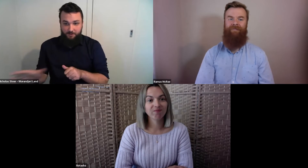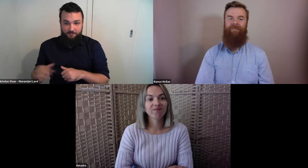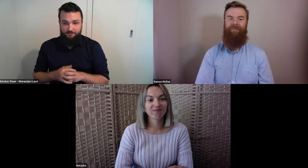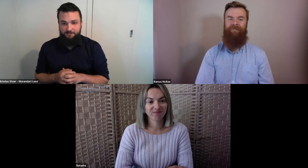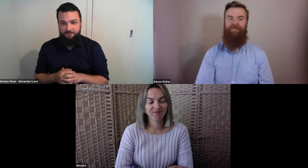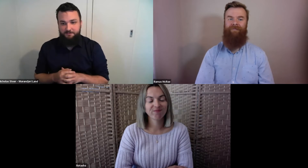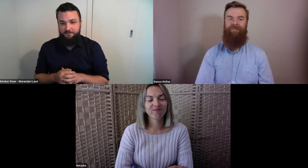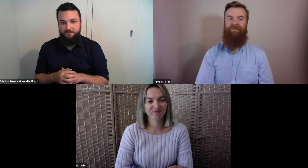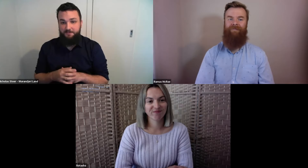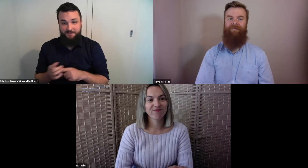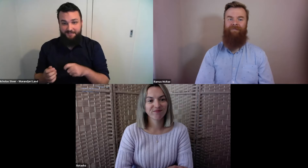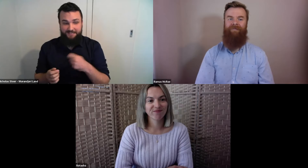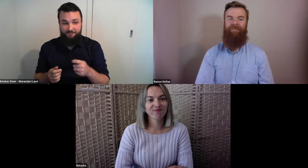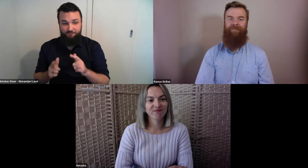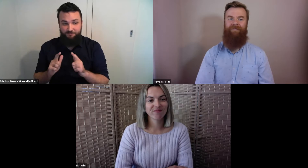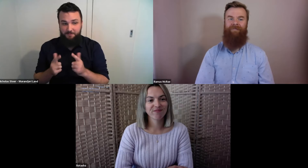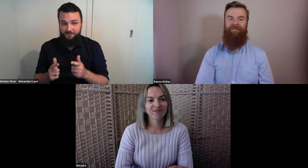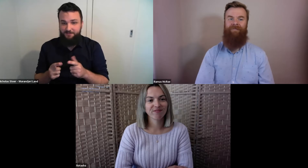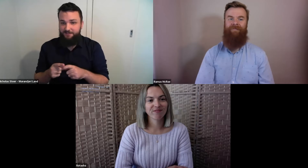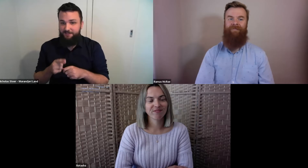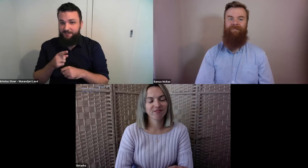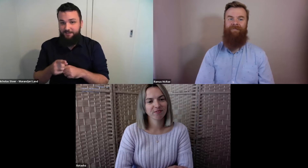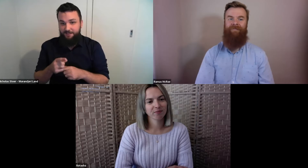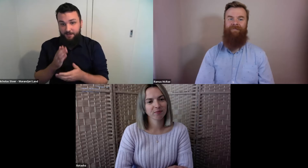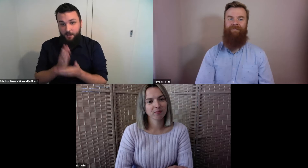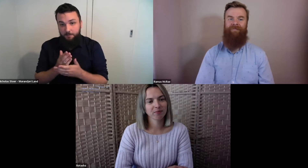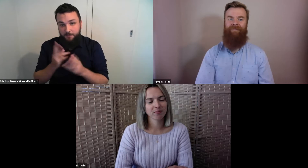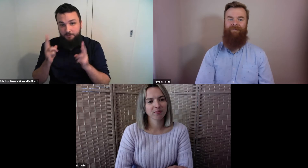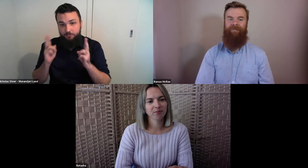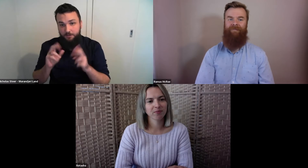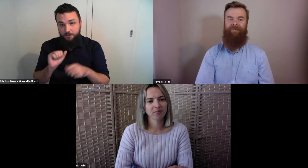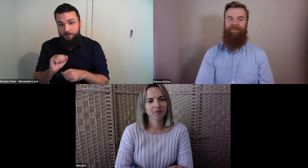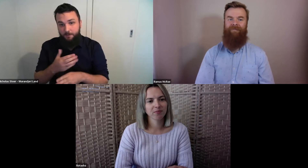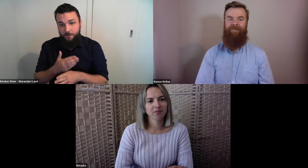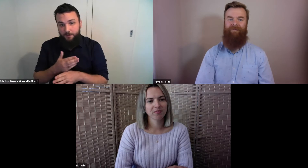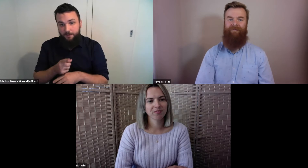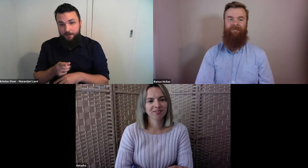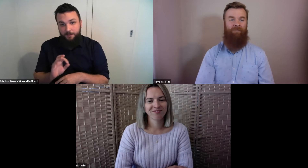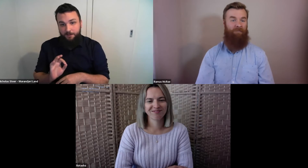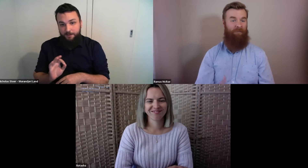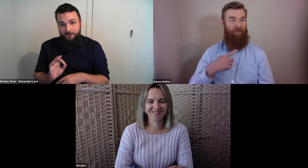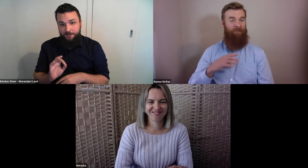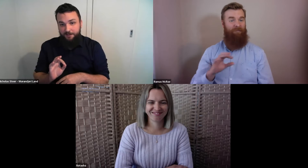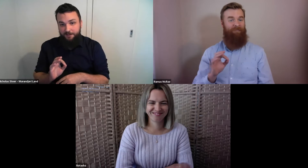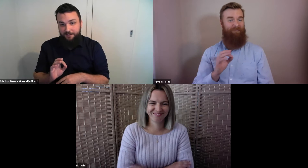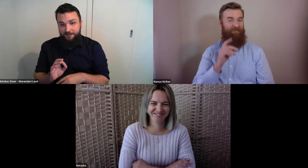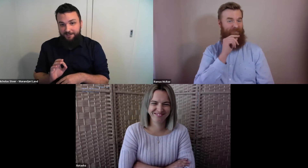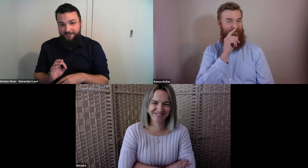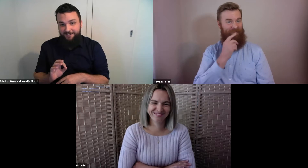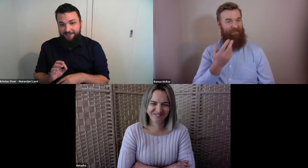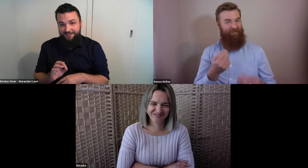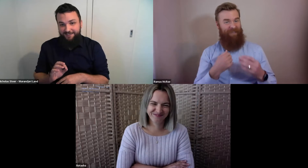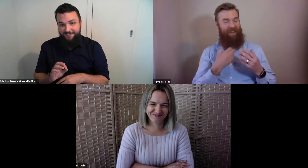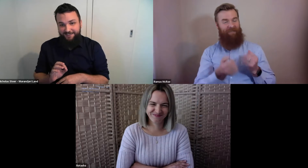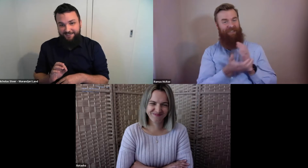So I think absolutely it's fantastic. So next I'd like to ask a question for Ramas. Are you an actual